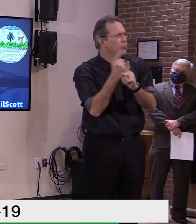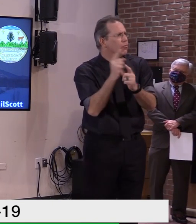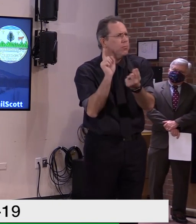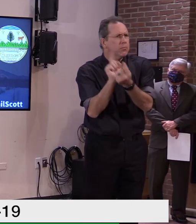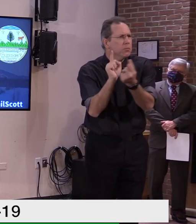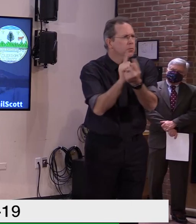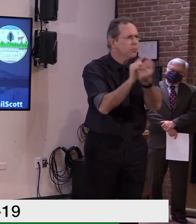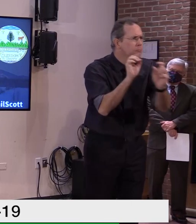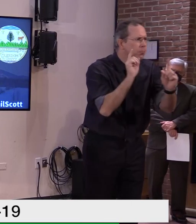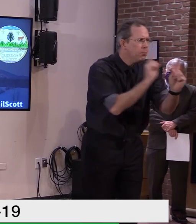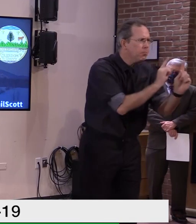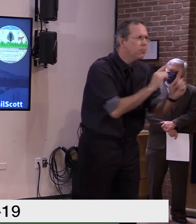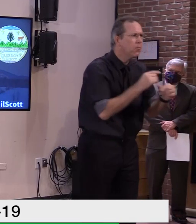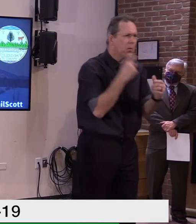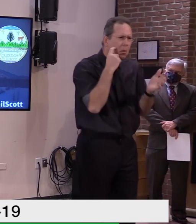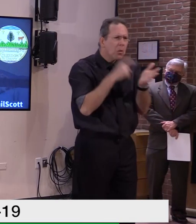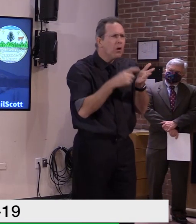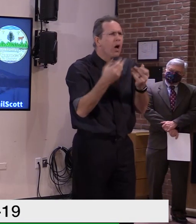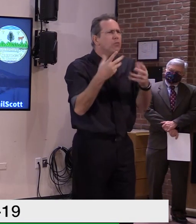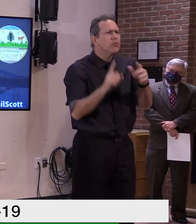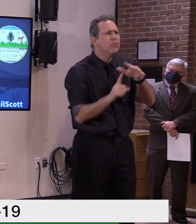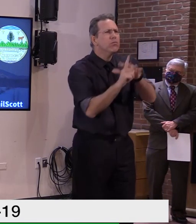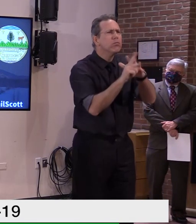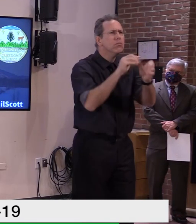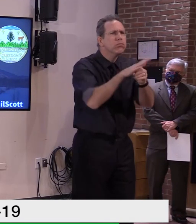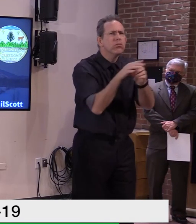0.26%. Let me say that again,